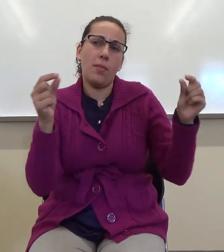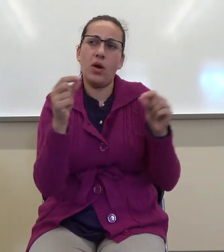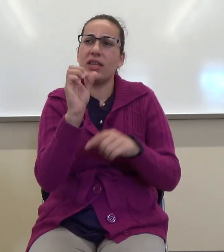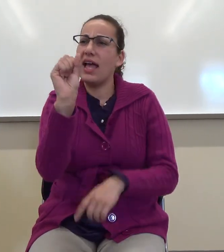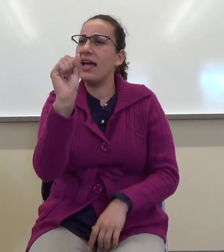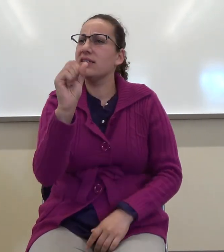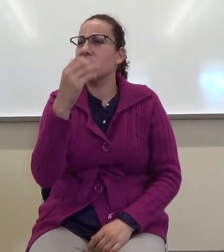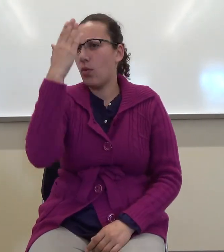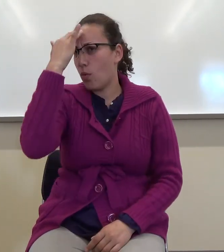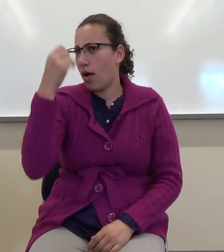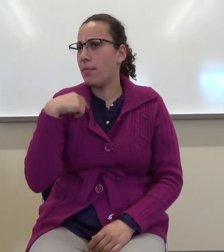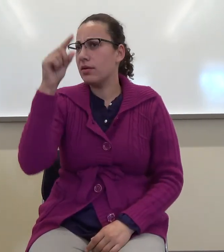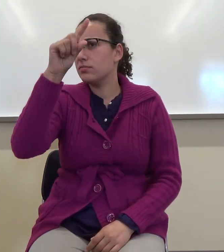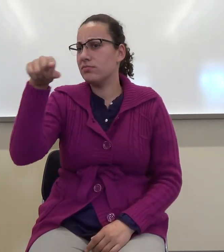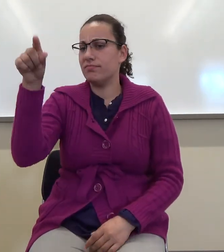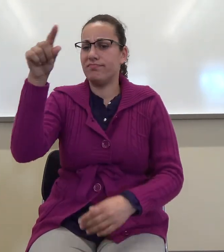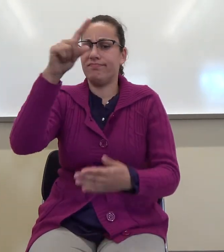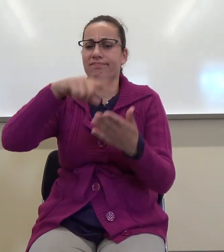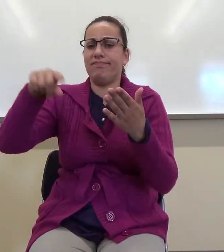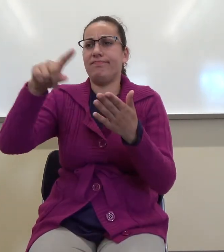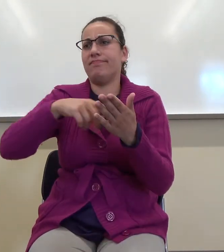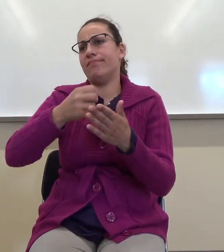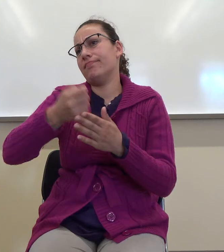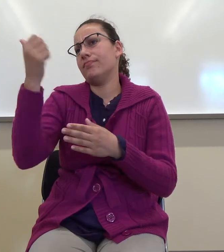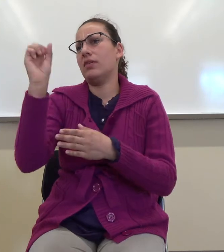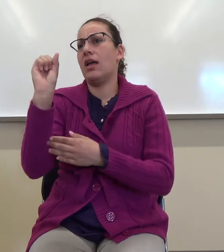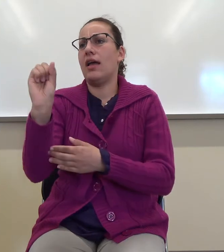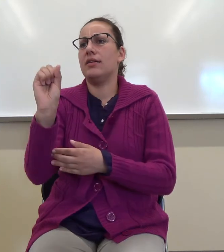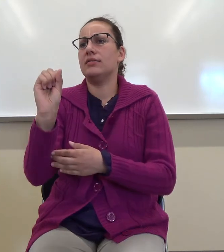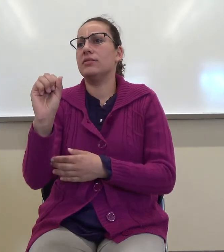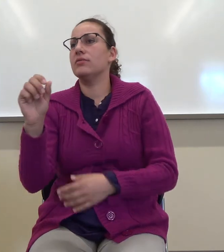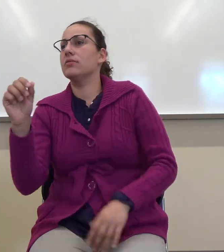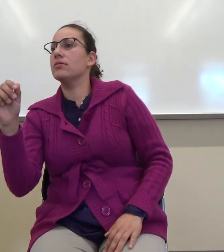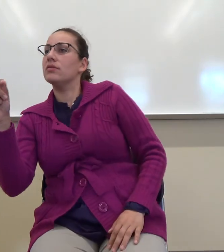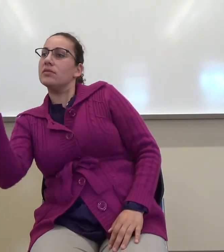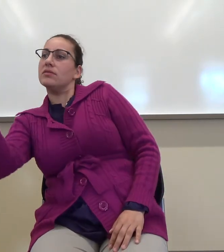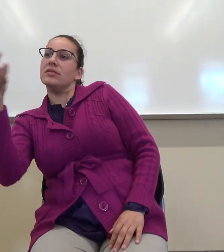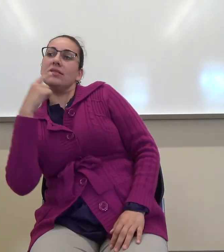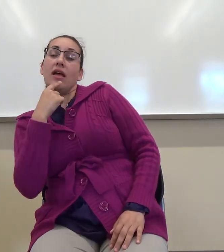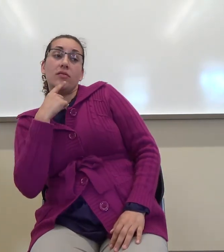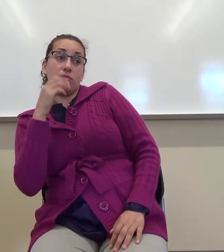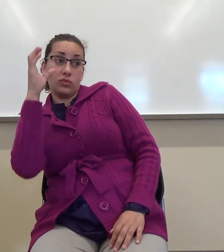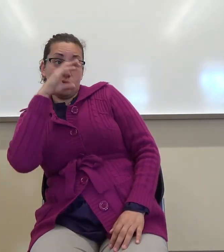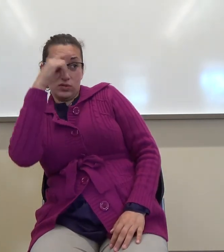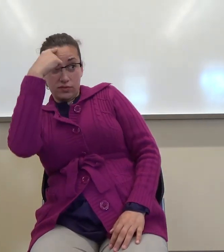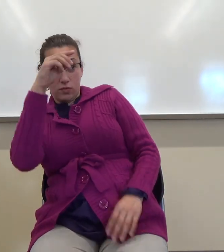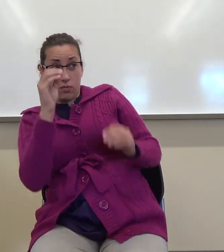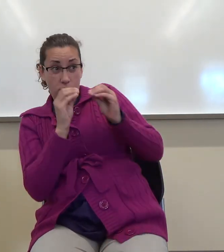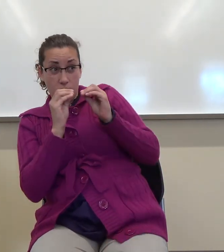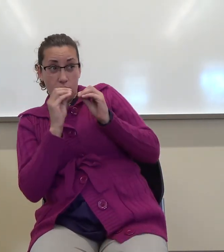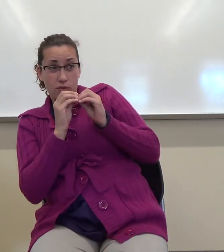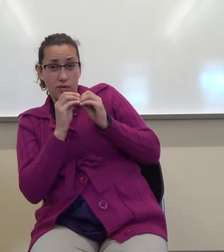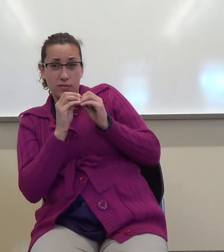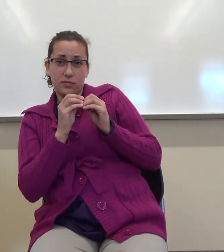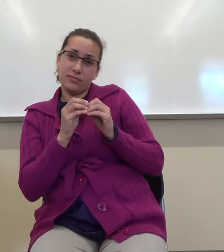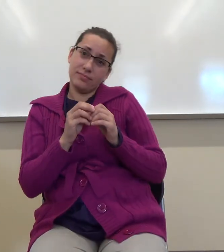S? Because then we will be looking for more. Well, in a sense, yeah, in